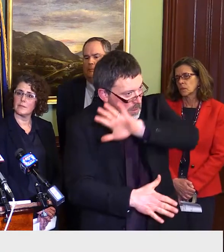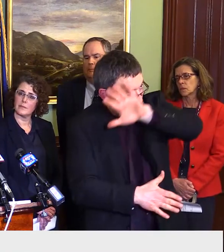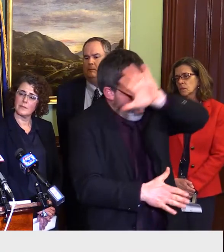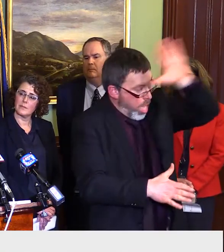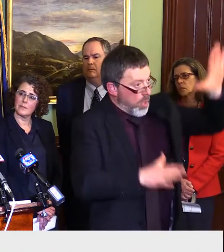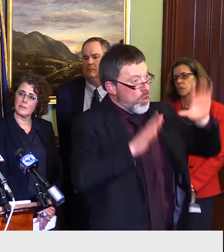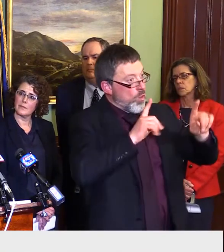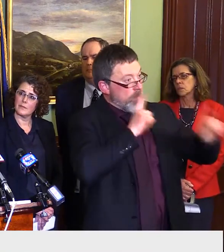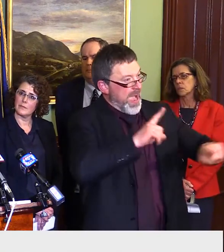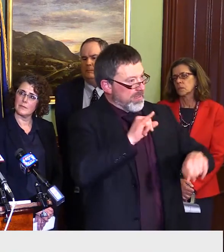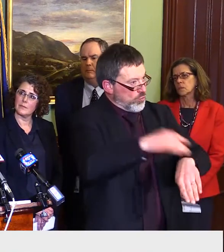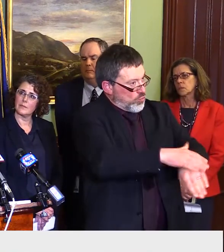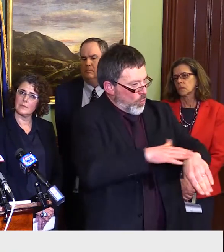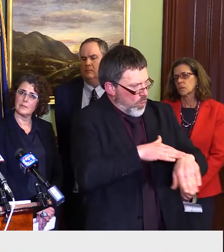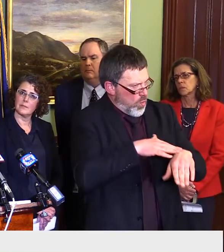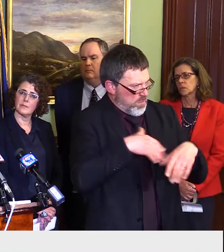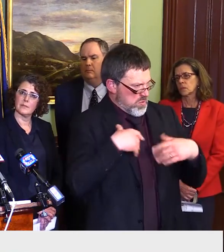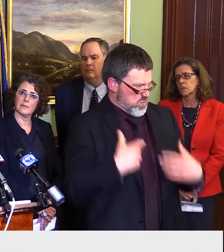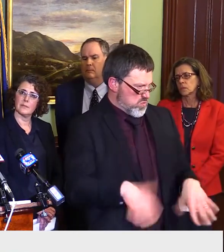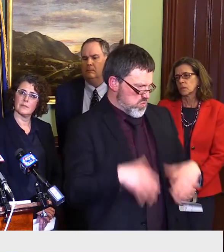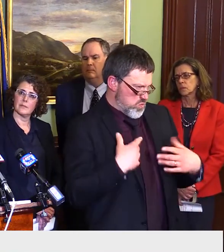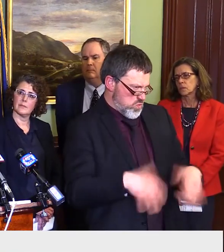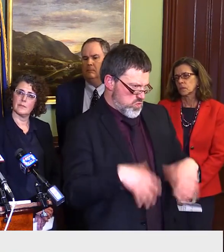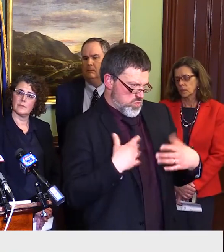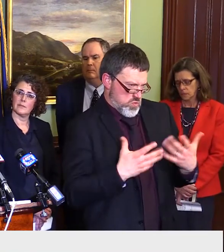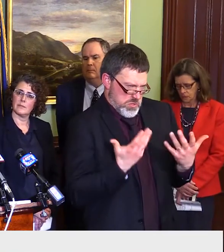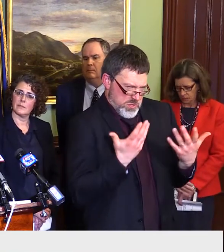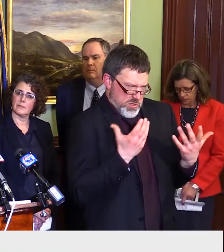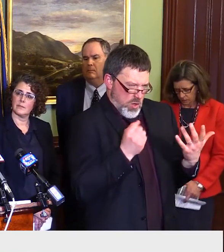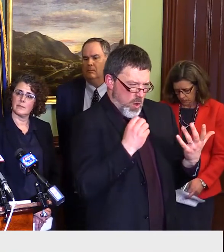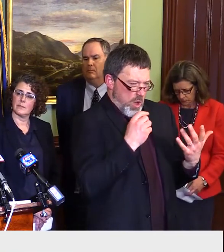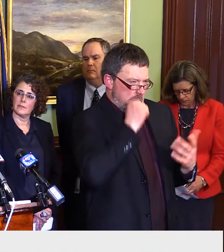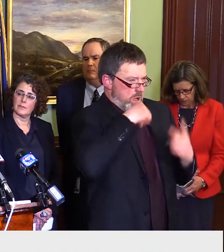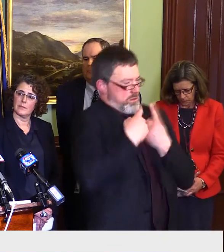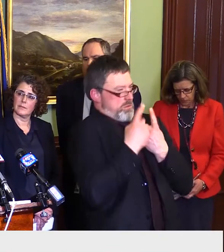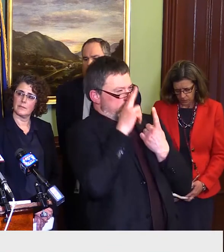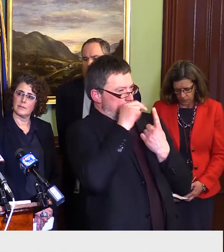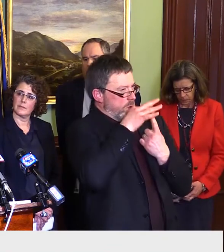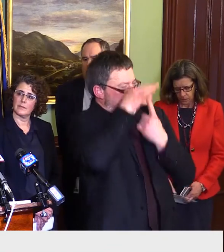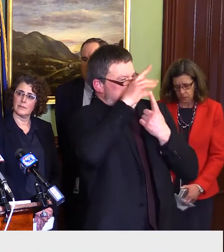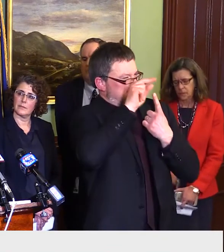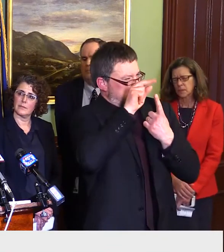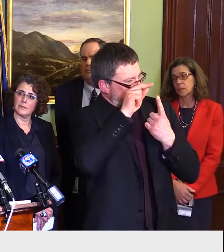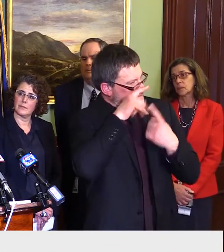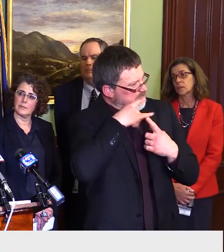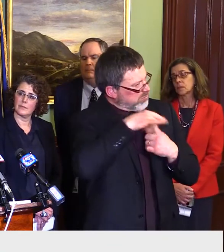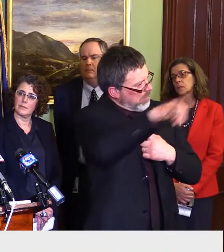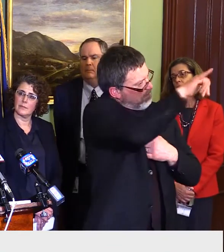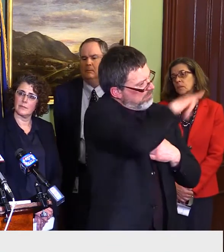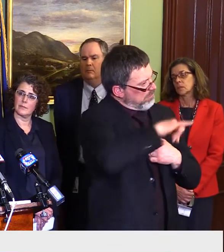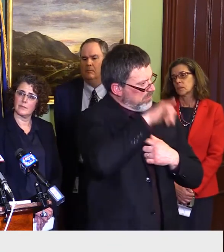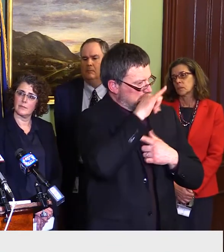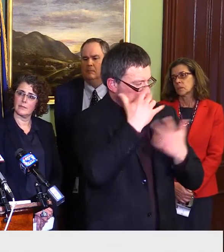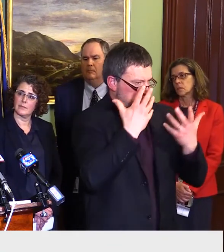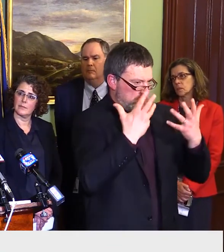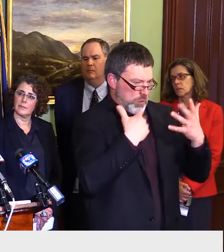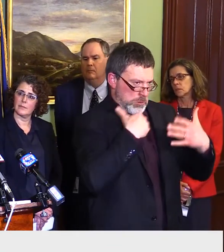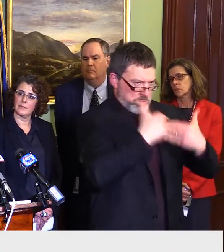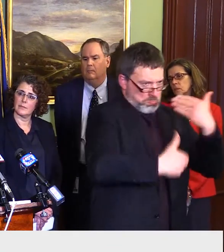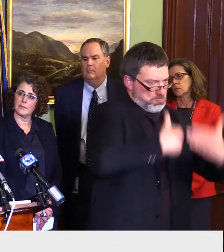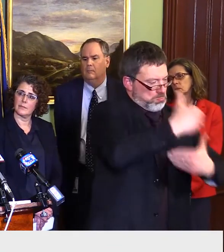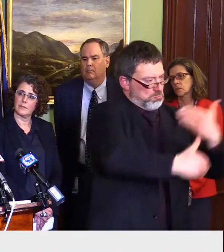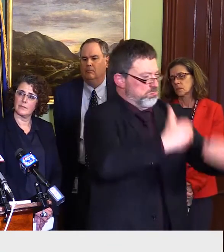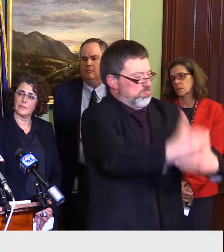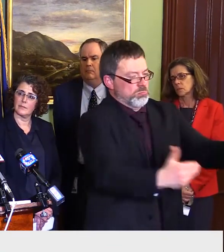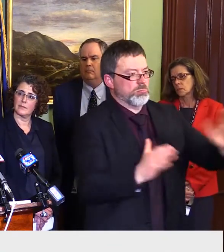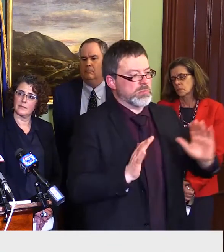every day, and we probably should have advanced earlier than this. But I would say Vermont is might be a little bit